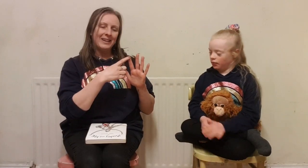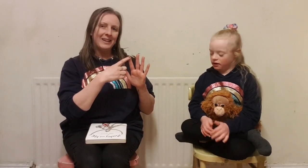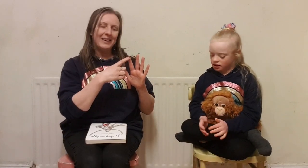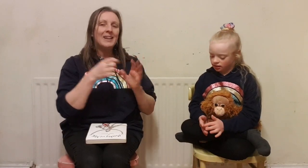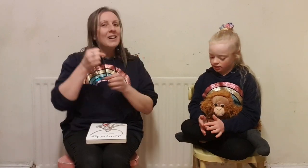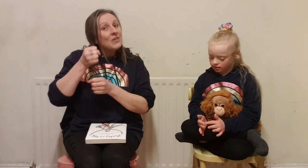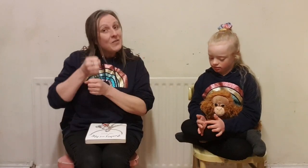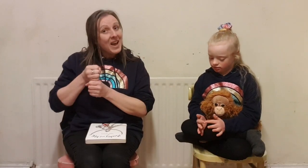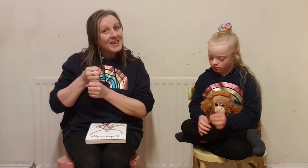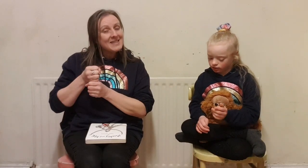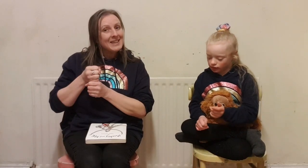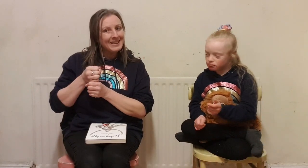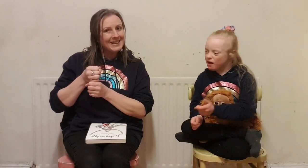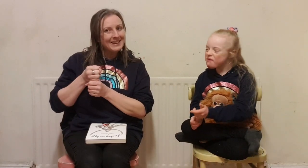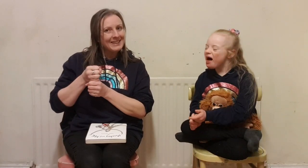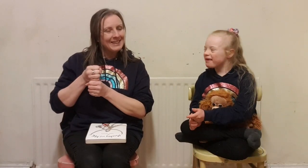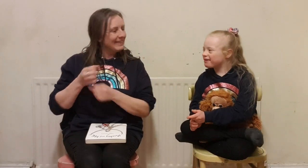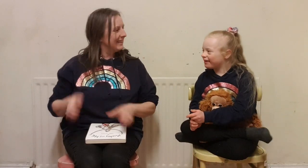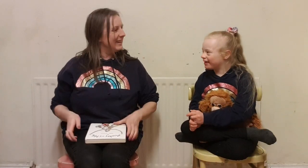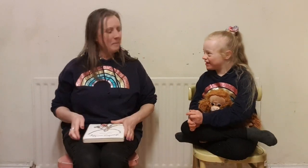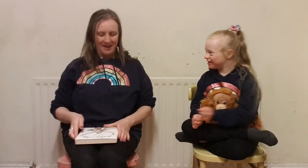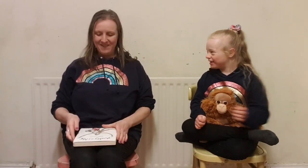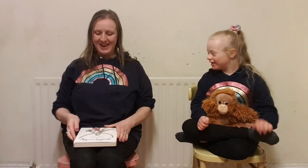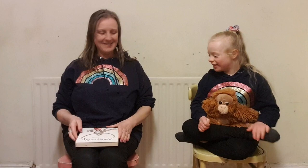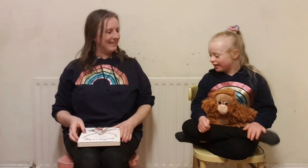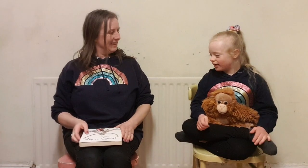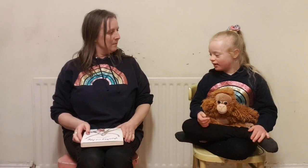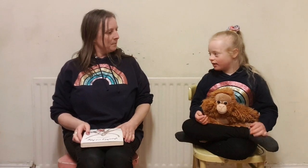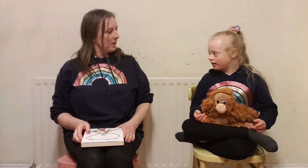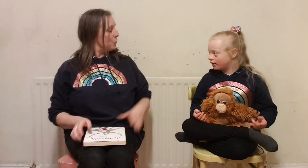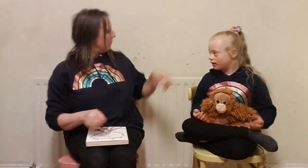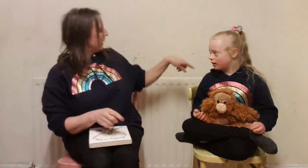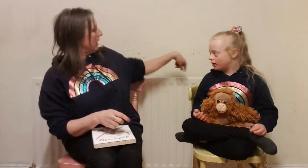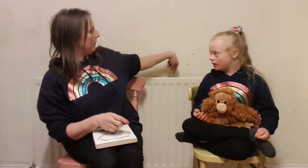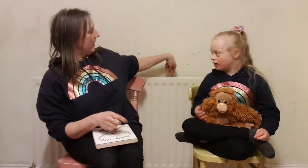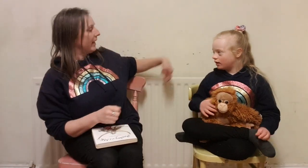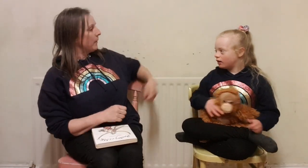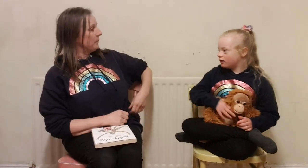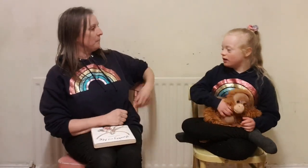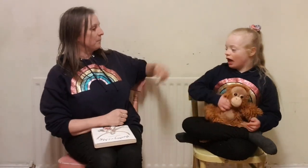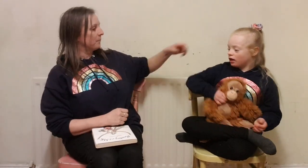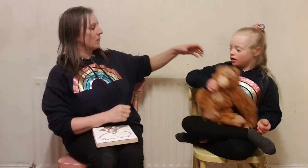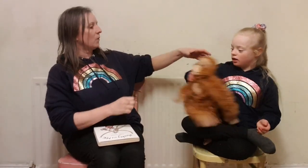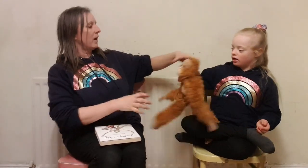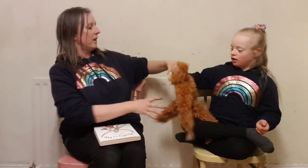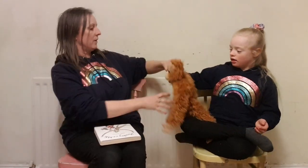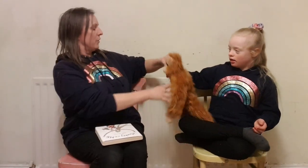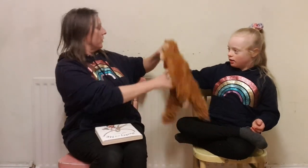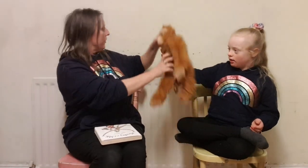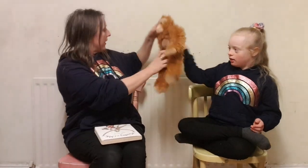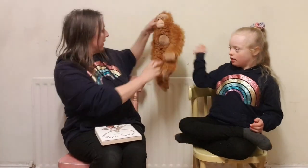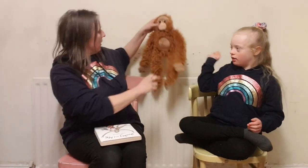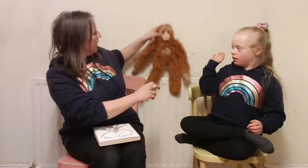me. Gravett. Gravett. Perfect. Do you want Monkey up here now? Yes. Okay. Then you can sign, can't